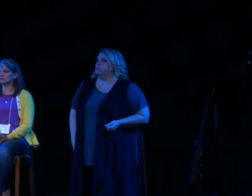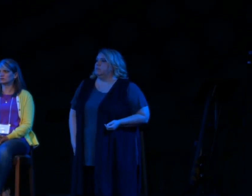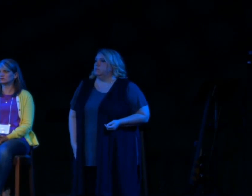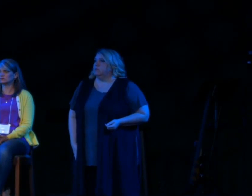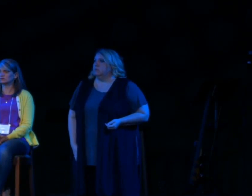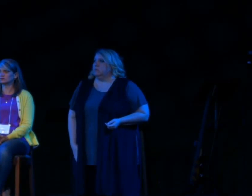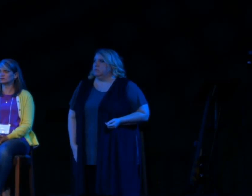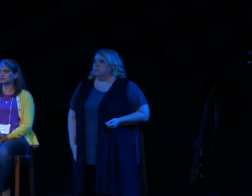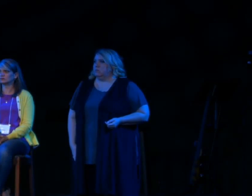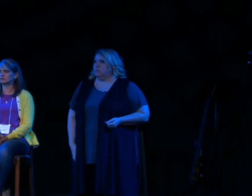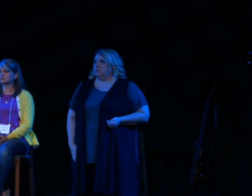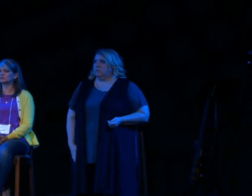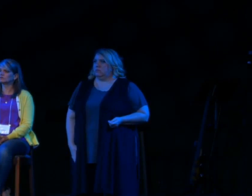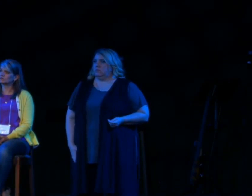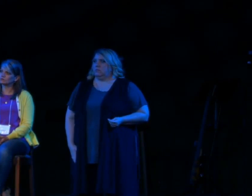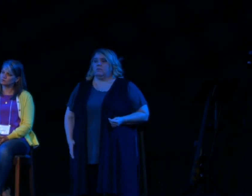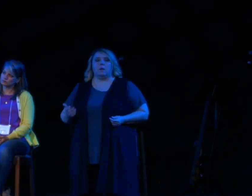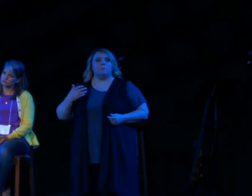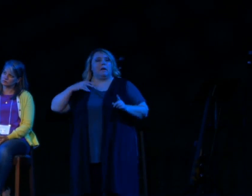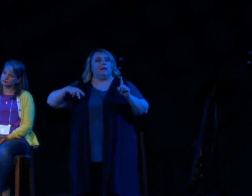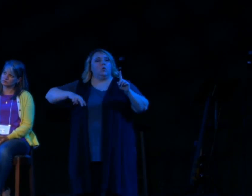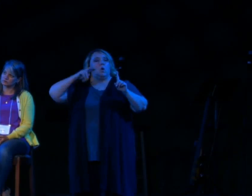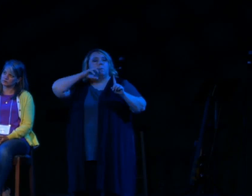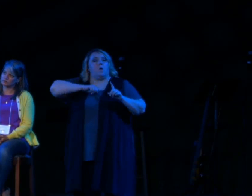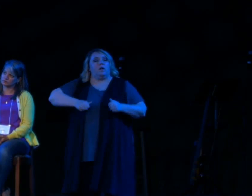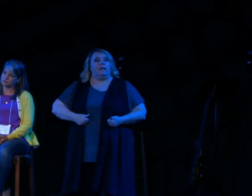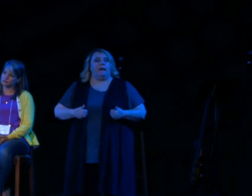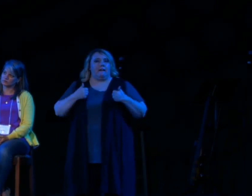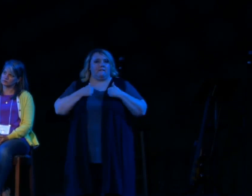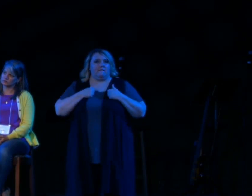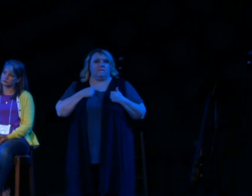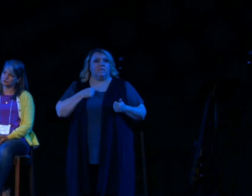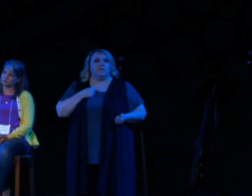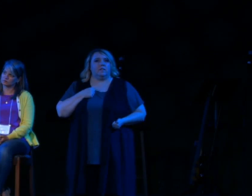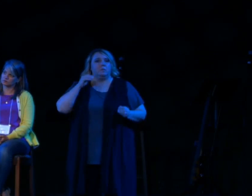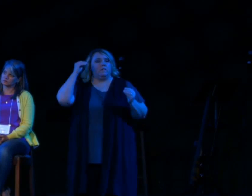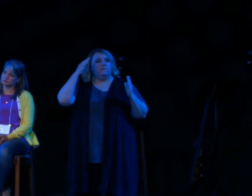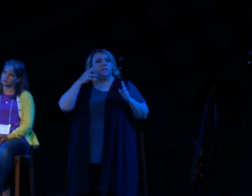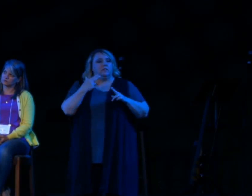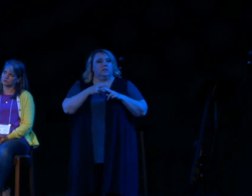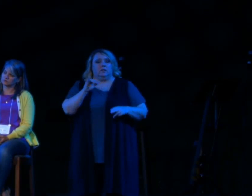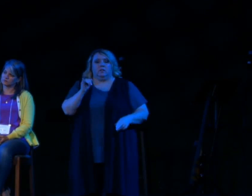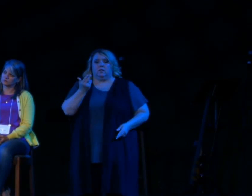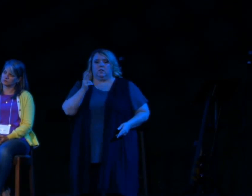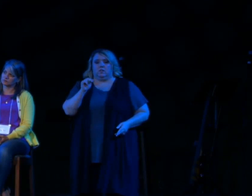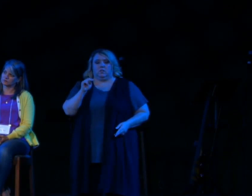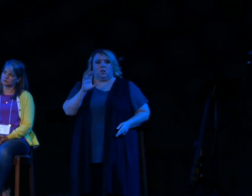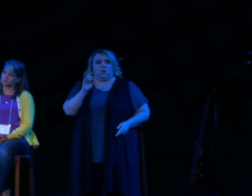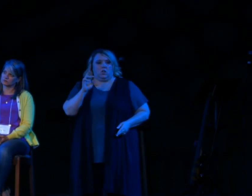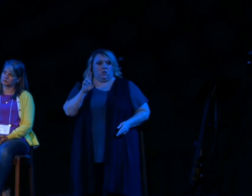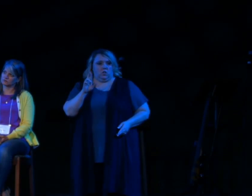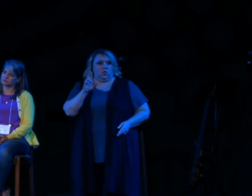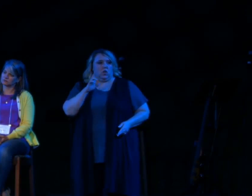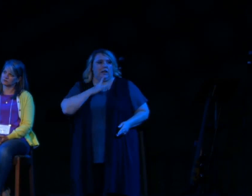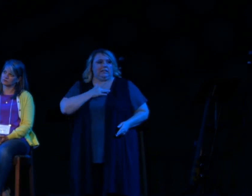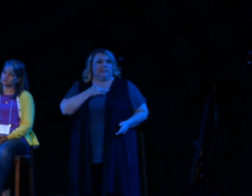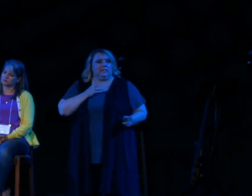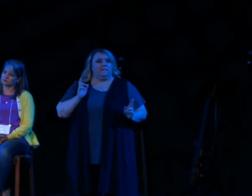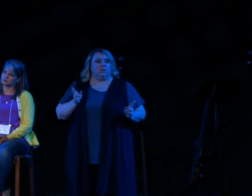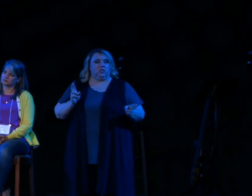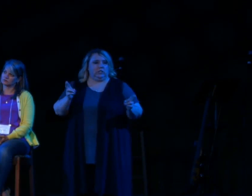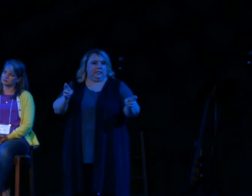One of my heroes in my old life was a professor at Harvard named John Cotter. Cotter wrote a book called A Sense of